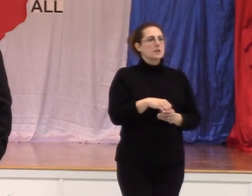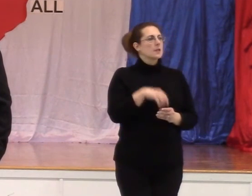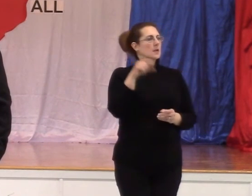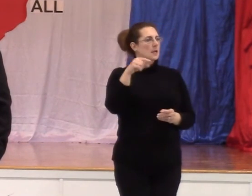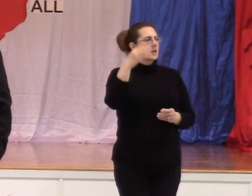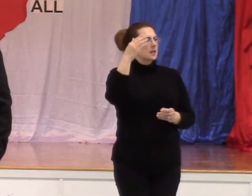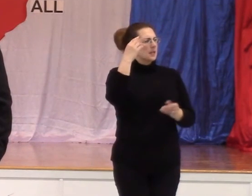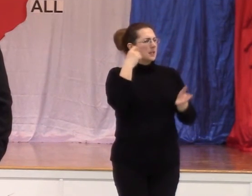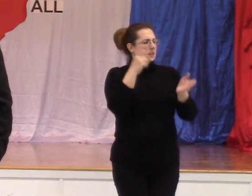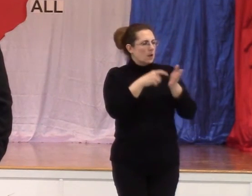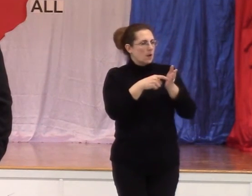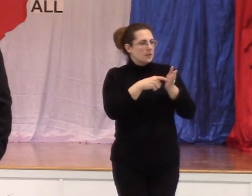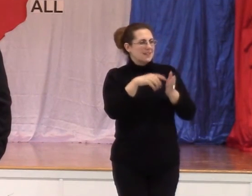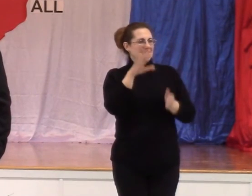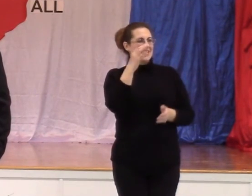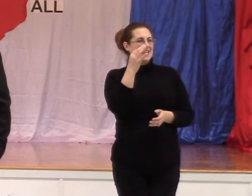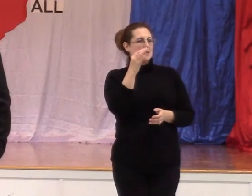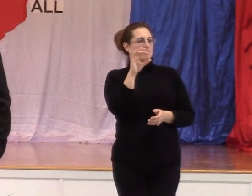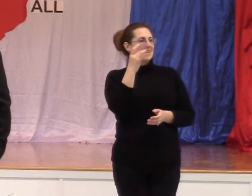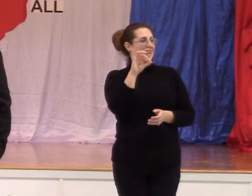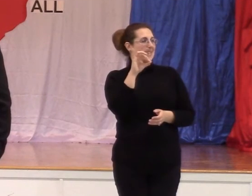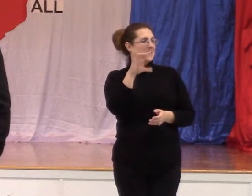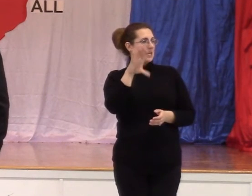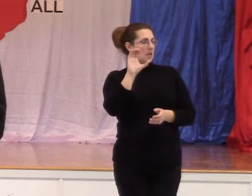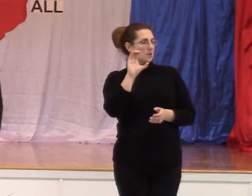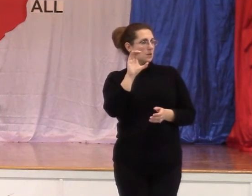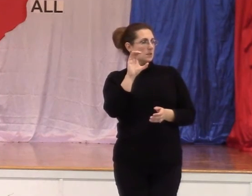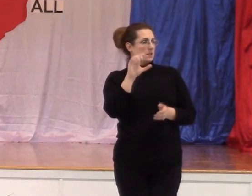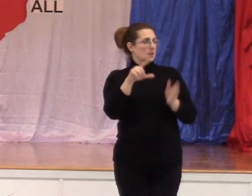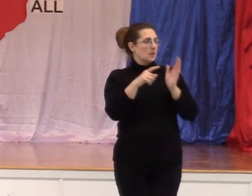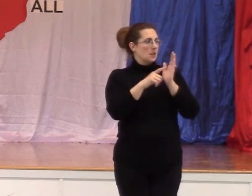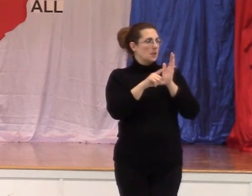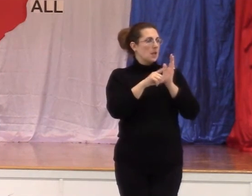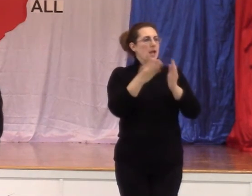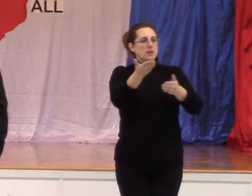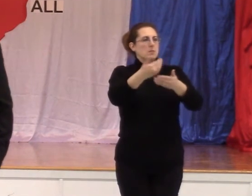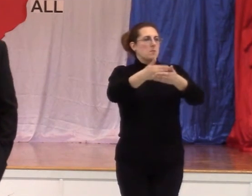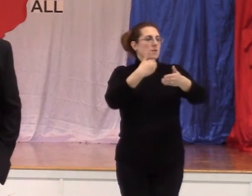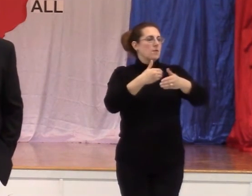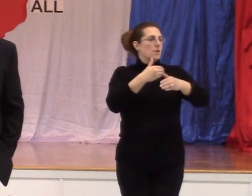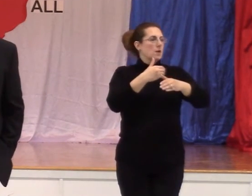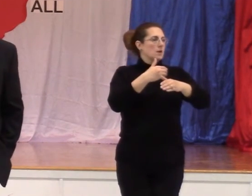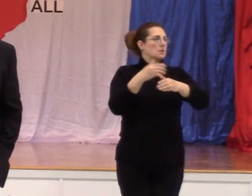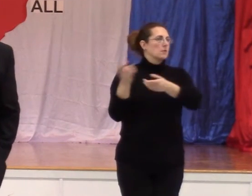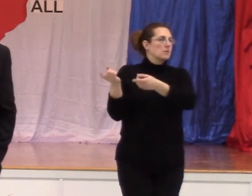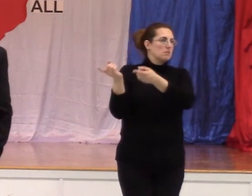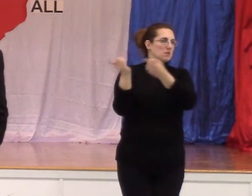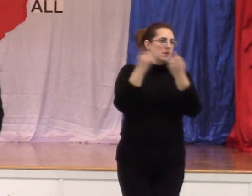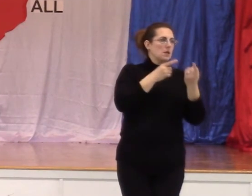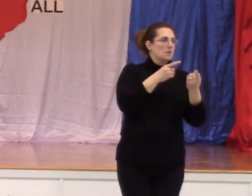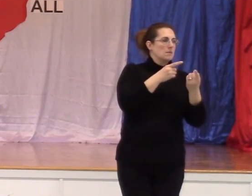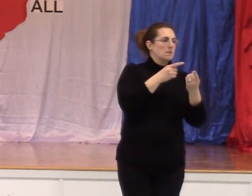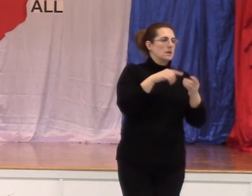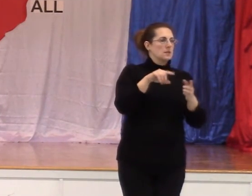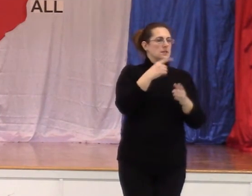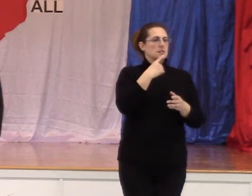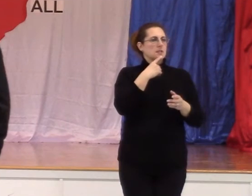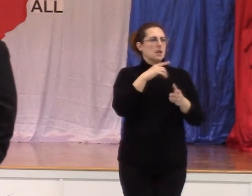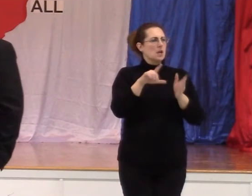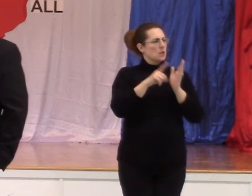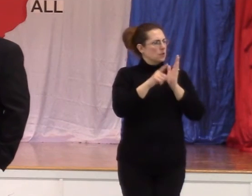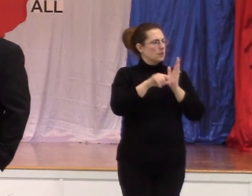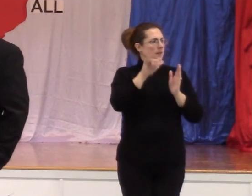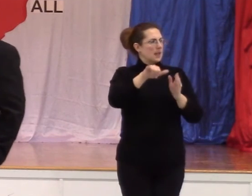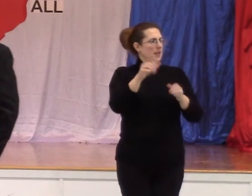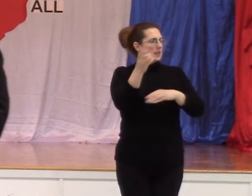He noted that in the 1800s, Lutherans, this is before the Missourians came over, and he's talked about how Lutherans of that